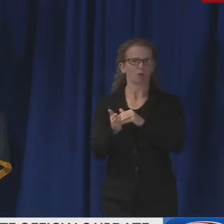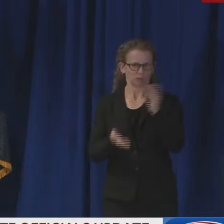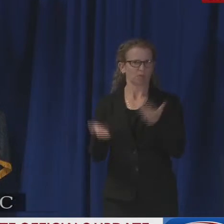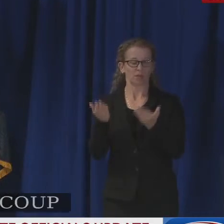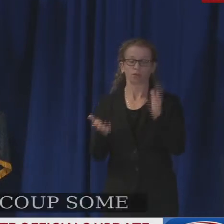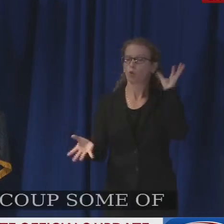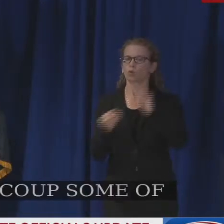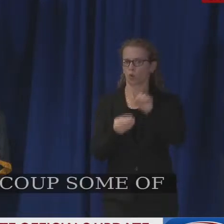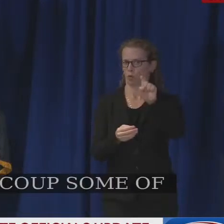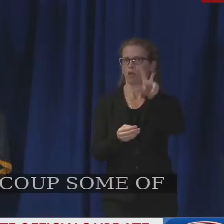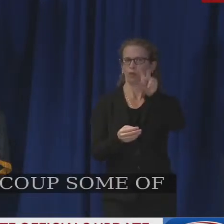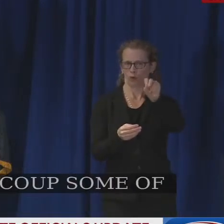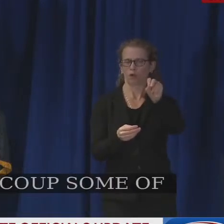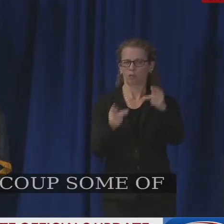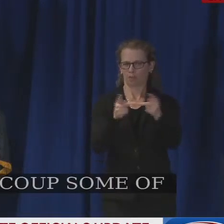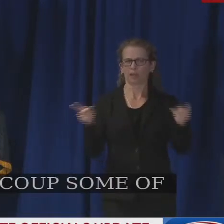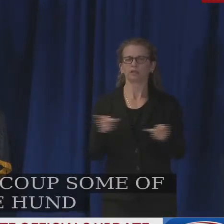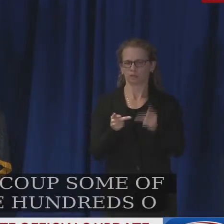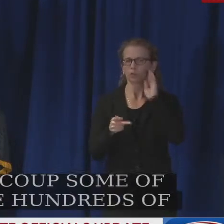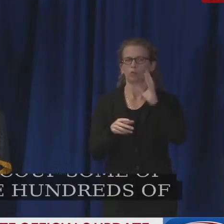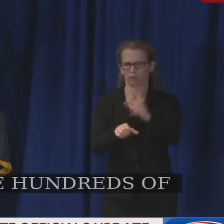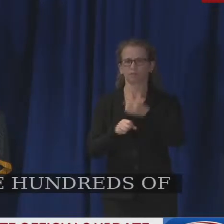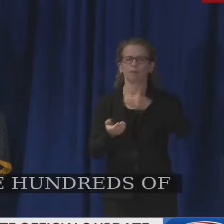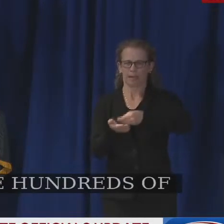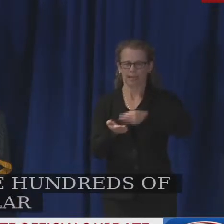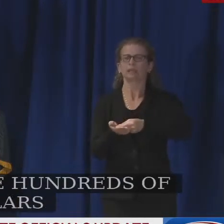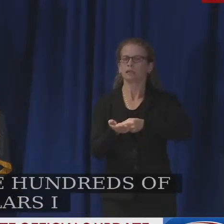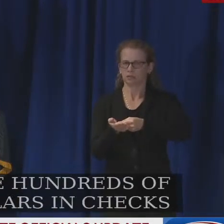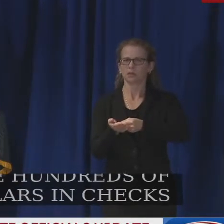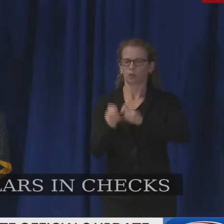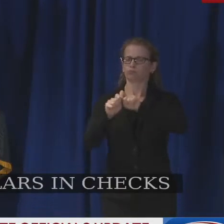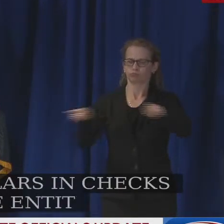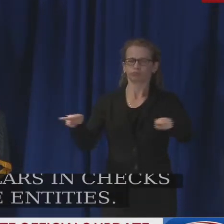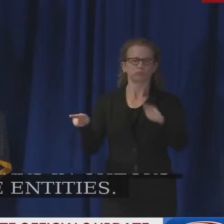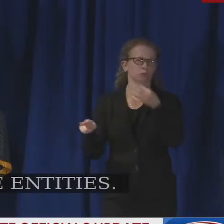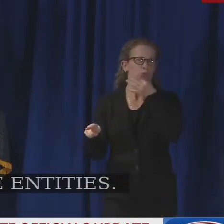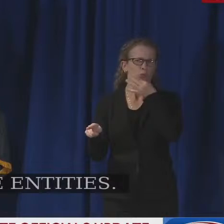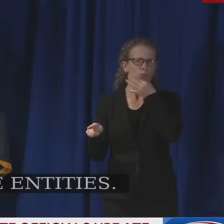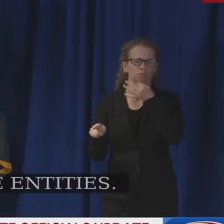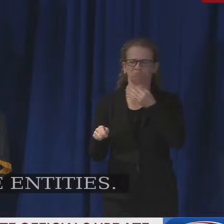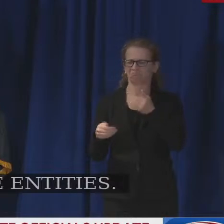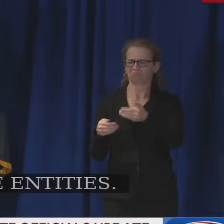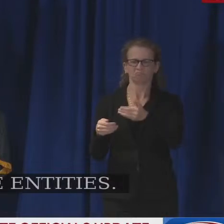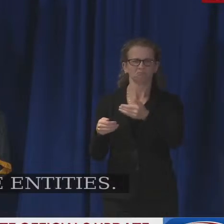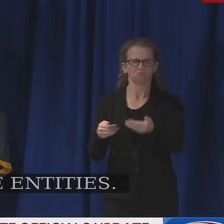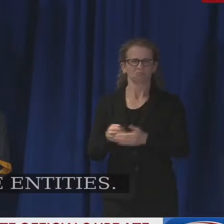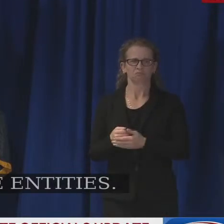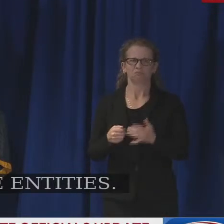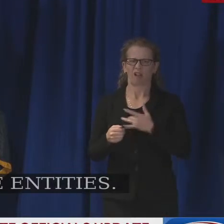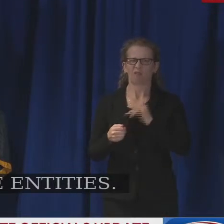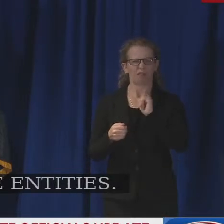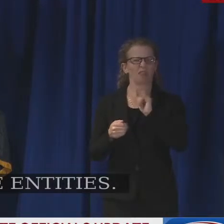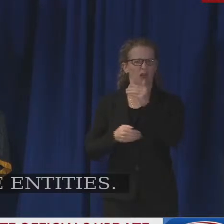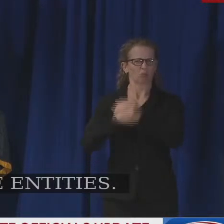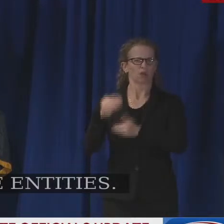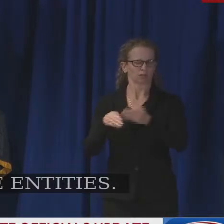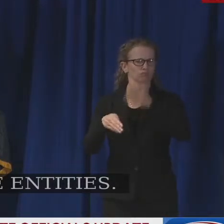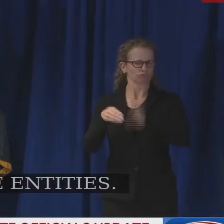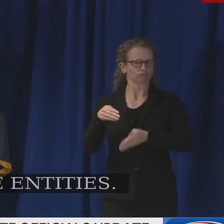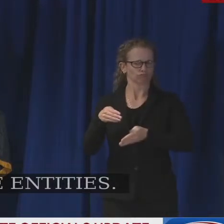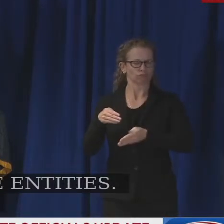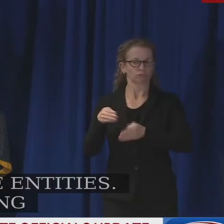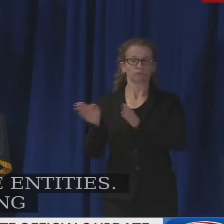130 in all will be receiving awards, and those will be being released very, very soon. I believe that entire process has been finalized. There's